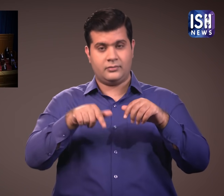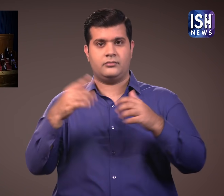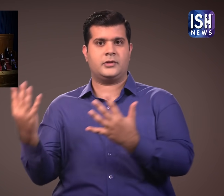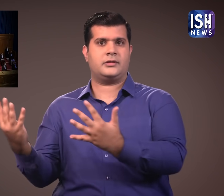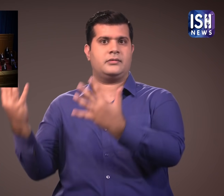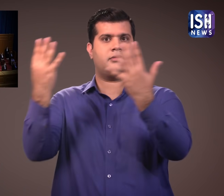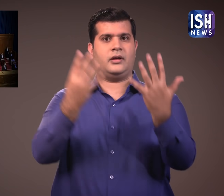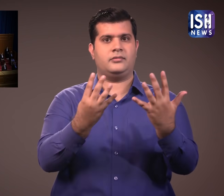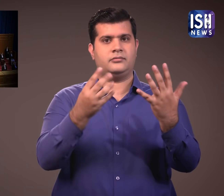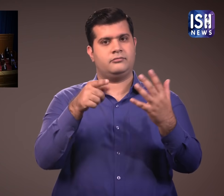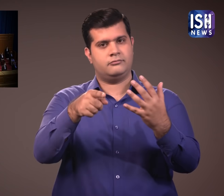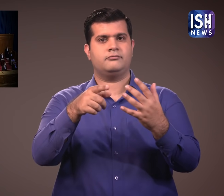building complex.